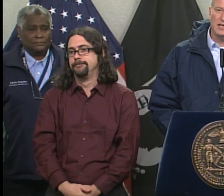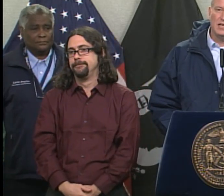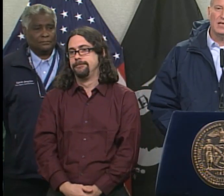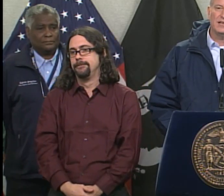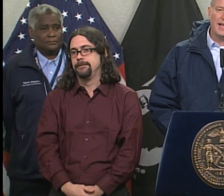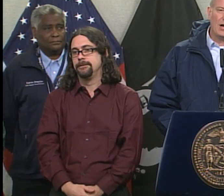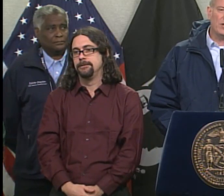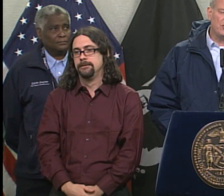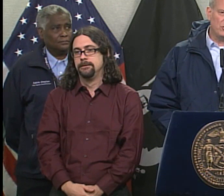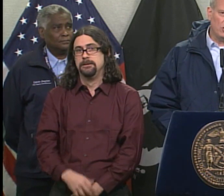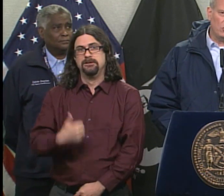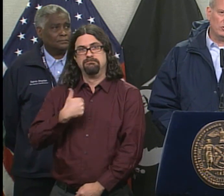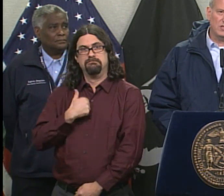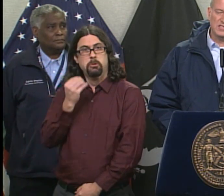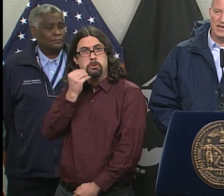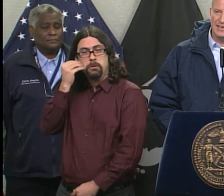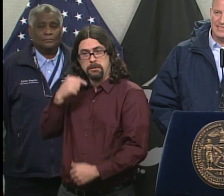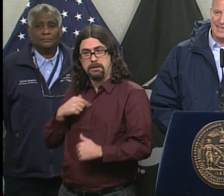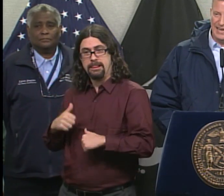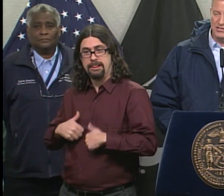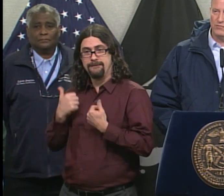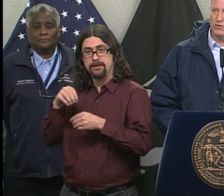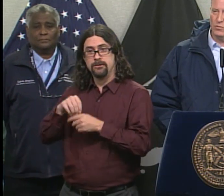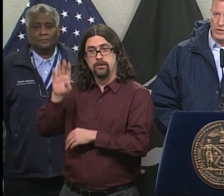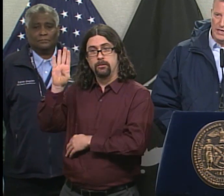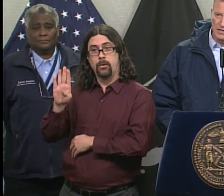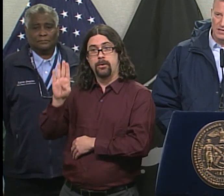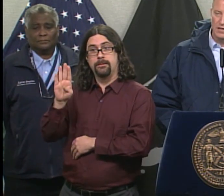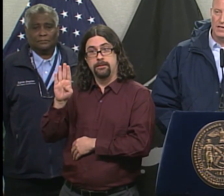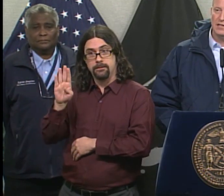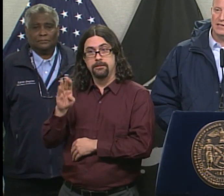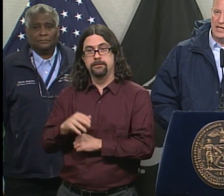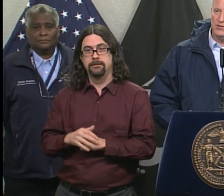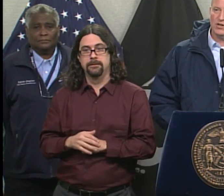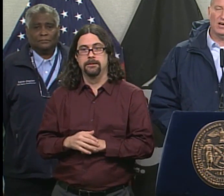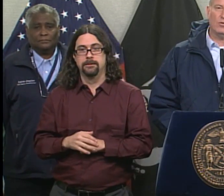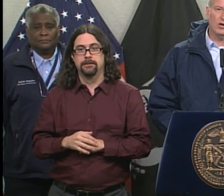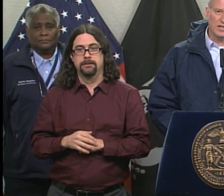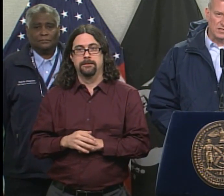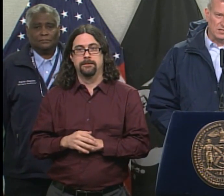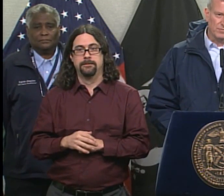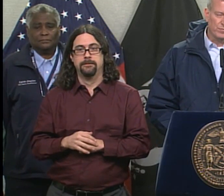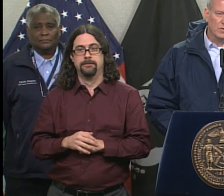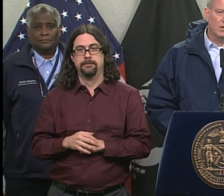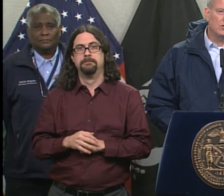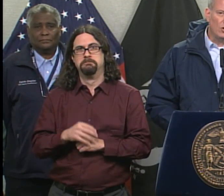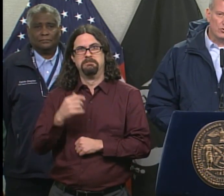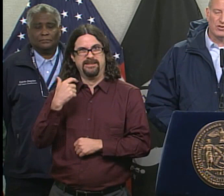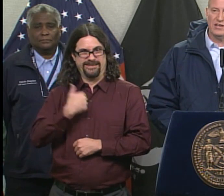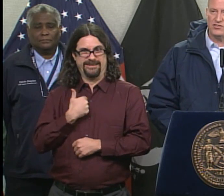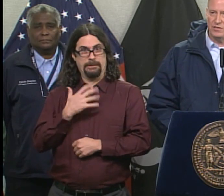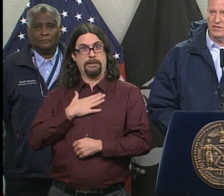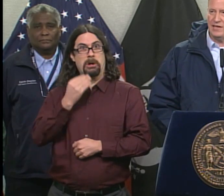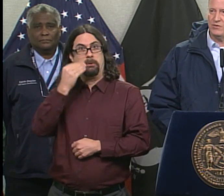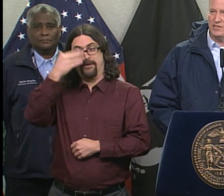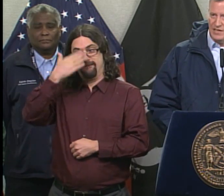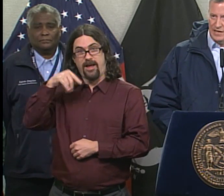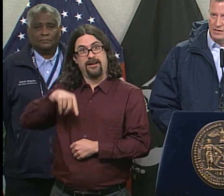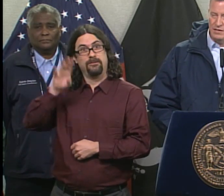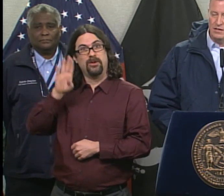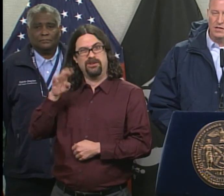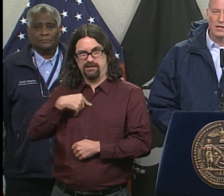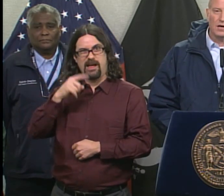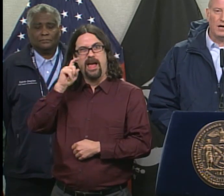side. Now that you know alternate side is canceled for the week, leave your car where it is. Don't try and shovel it out